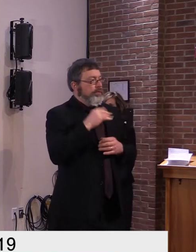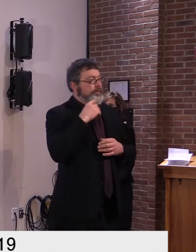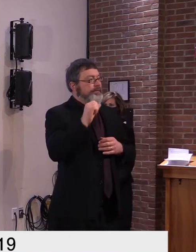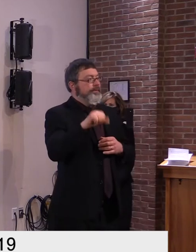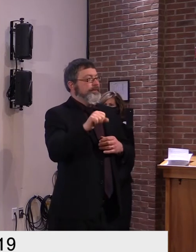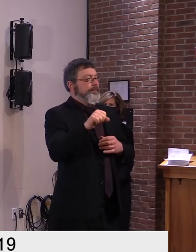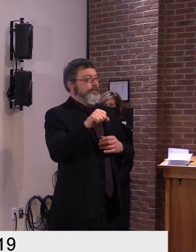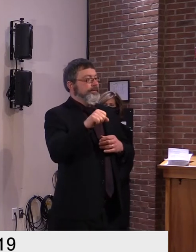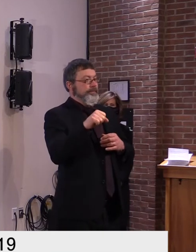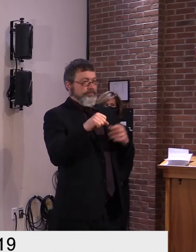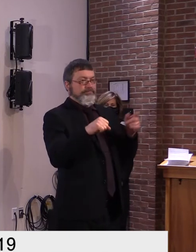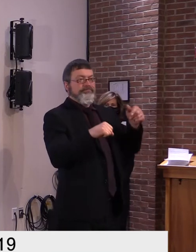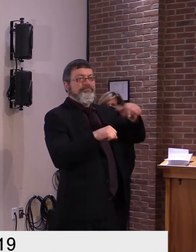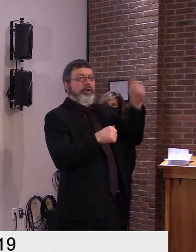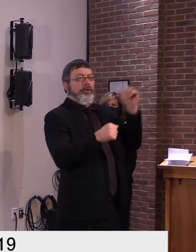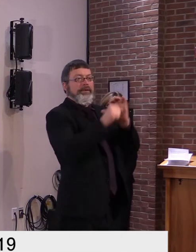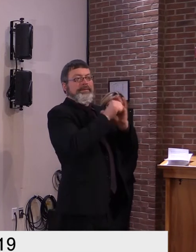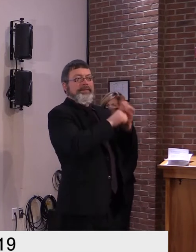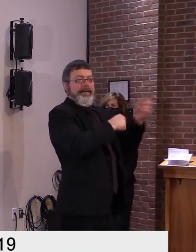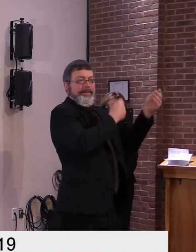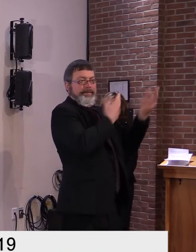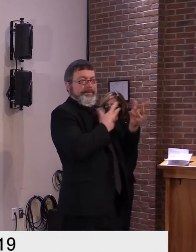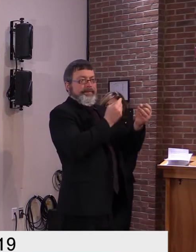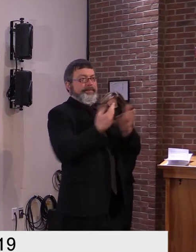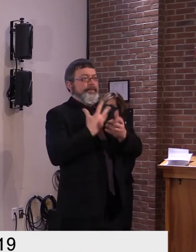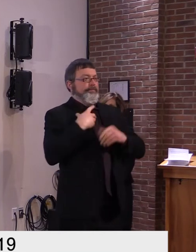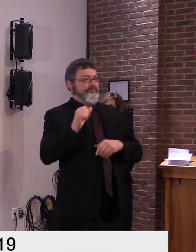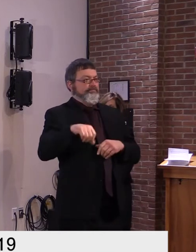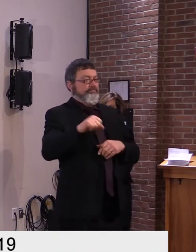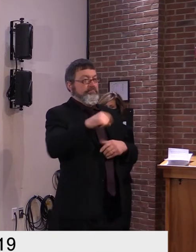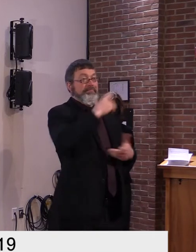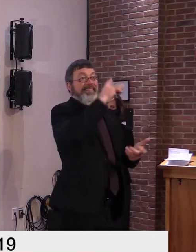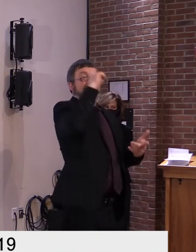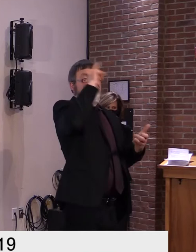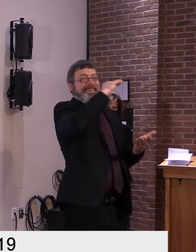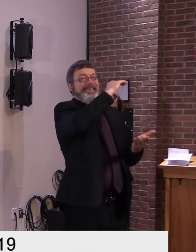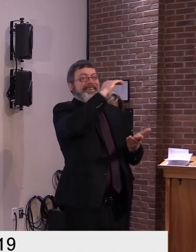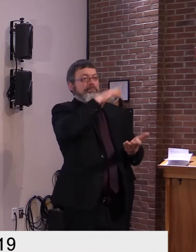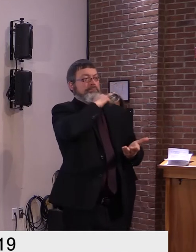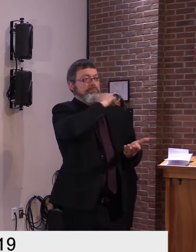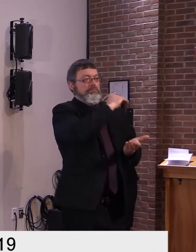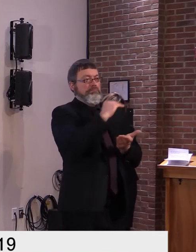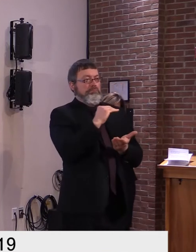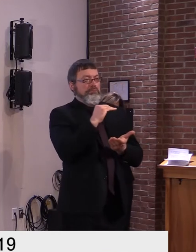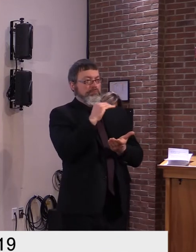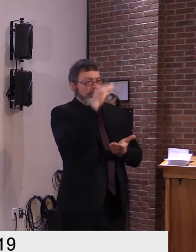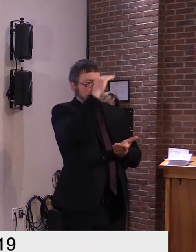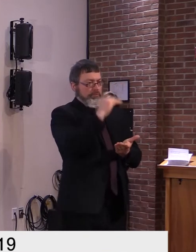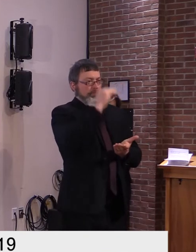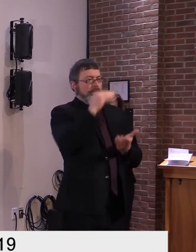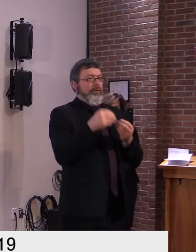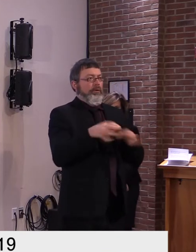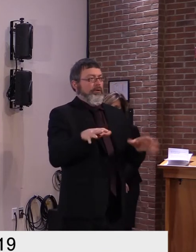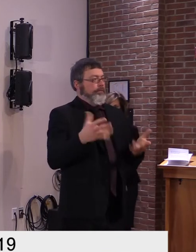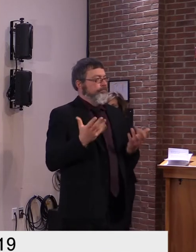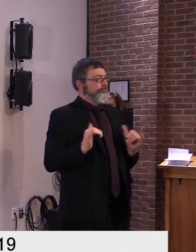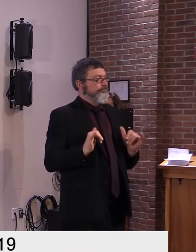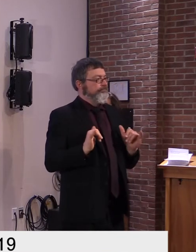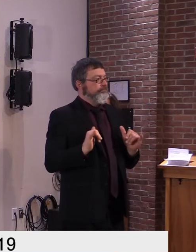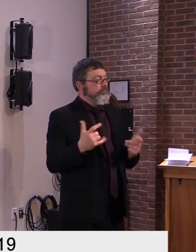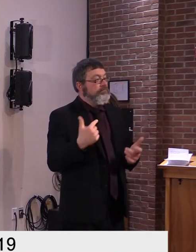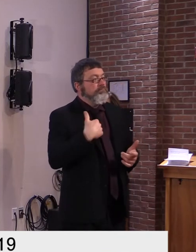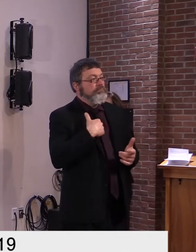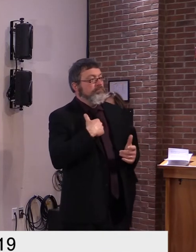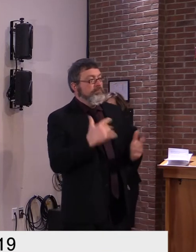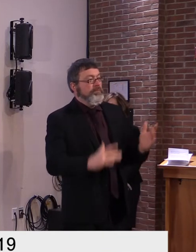been reduced. And so I reached out to our Agency of Human Services, as well as the Health Department, to